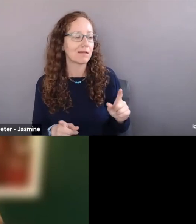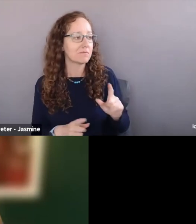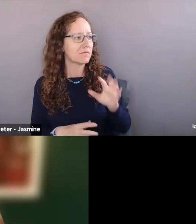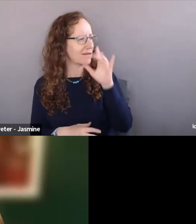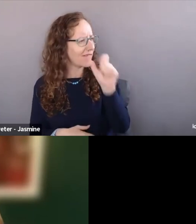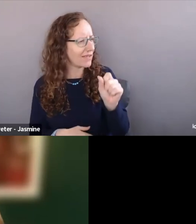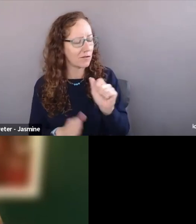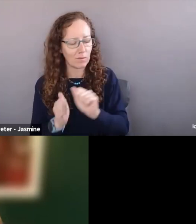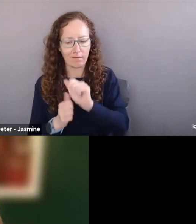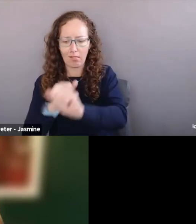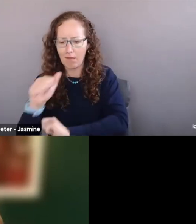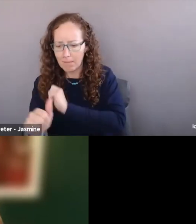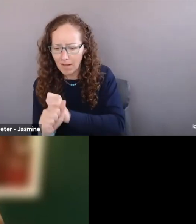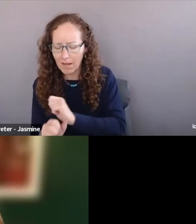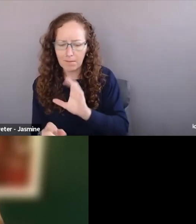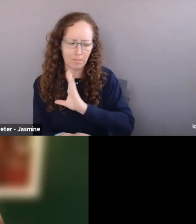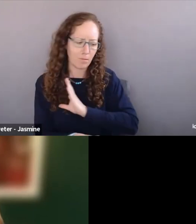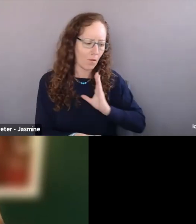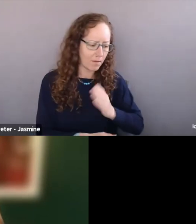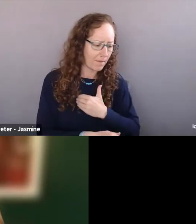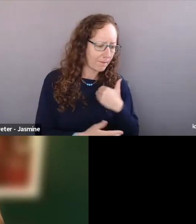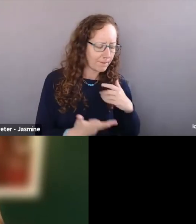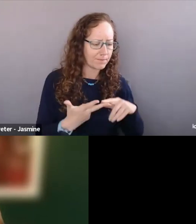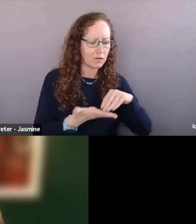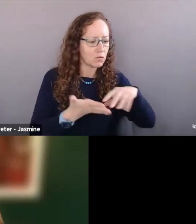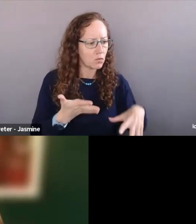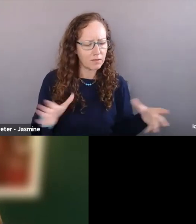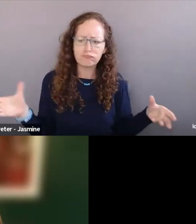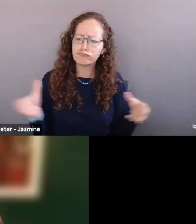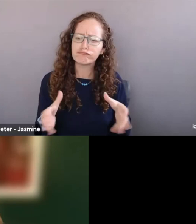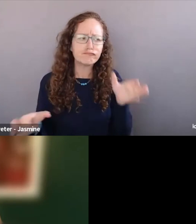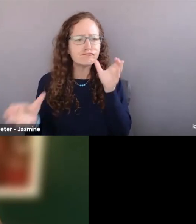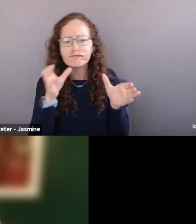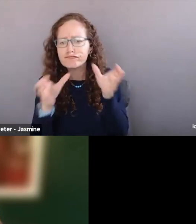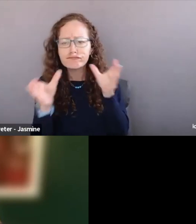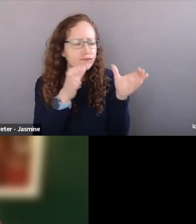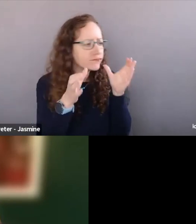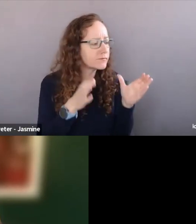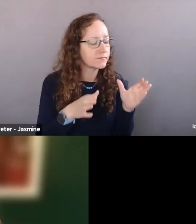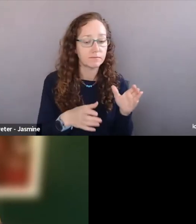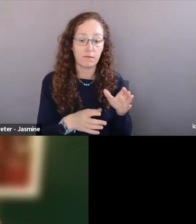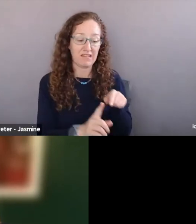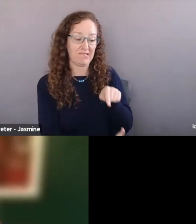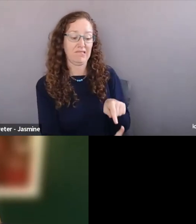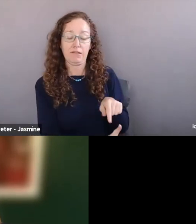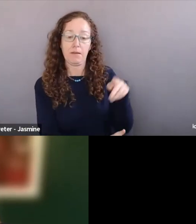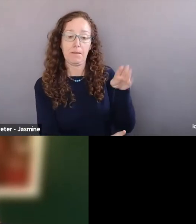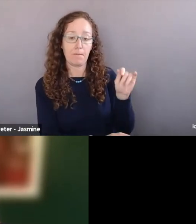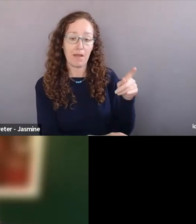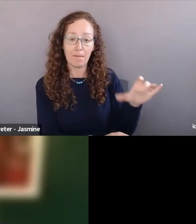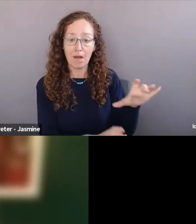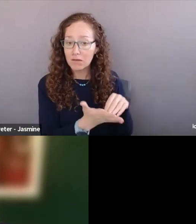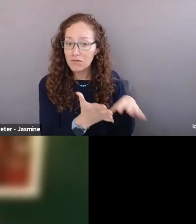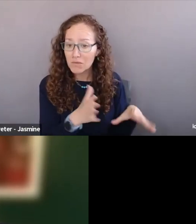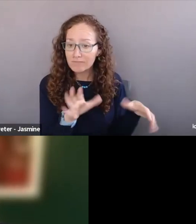board members and students. And I think one of the great learnings was that the students, and particularly the BIPOC students,